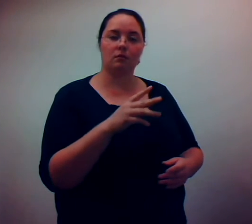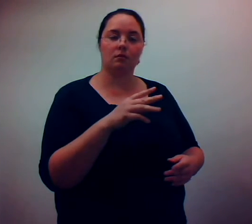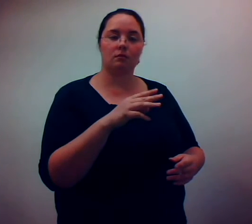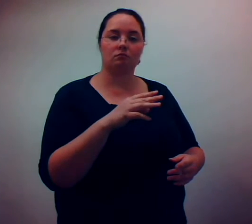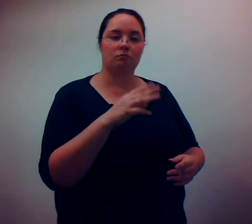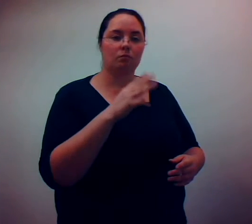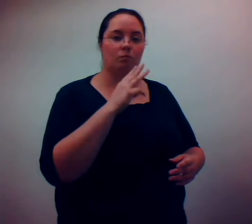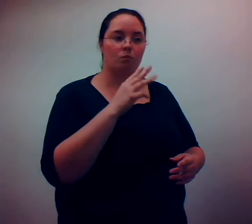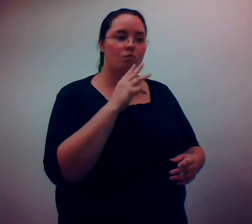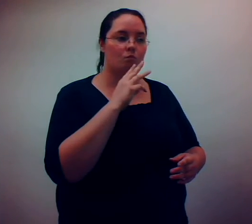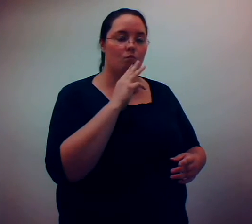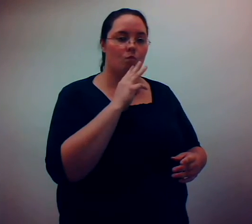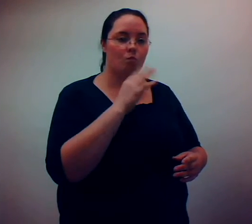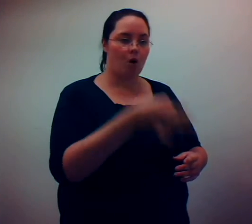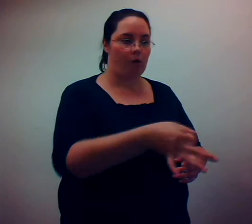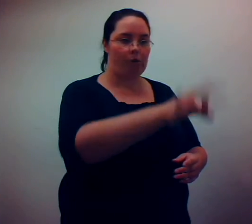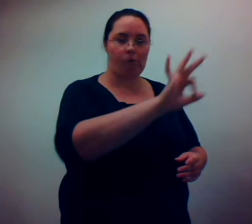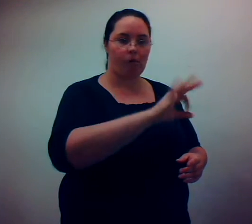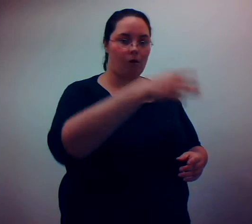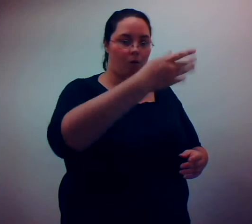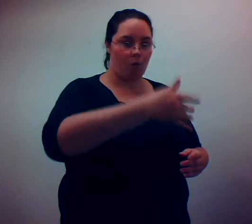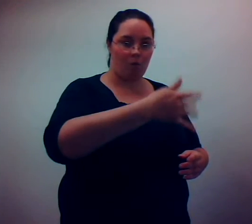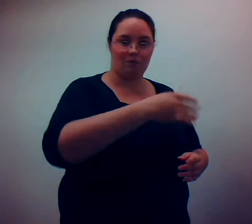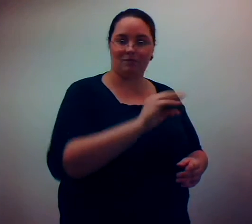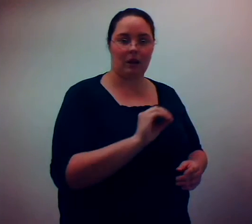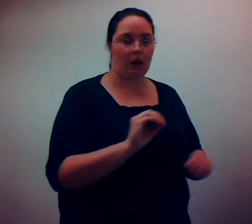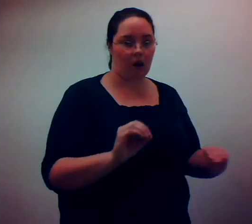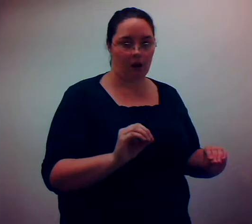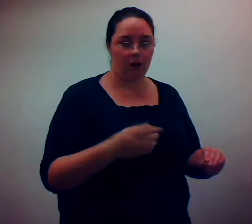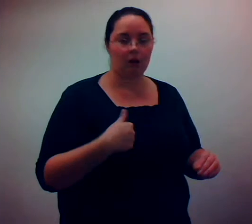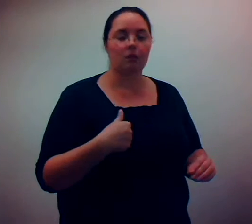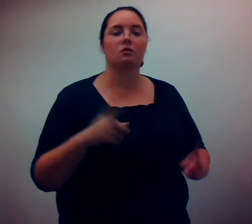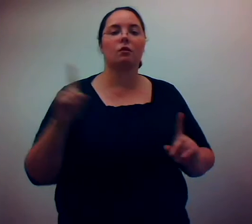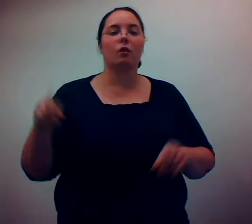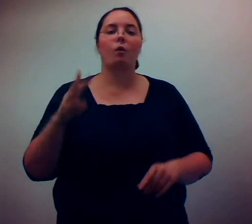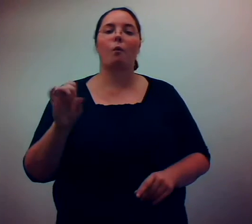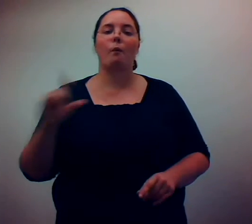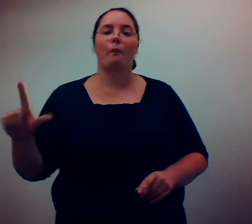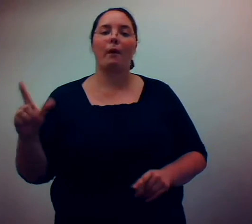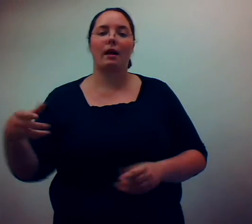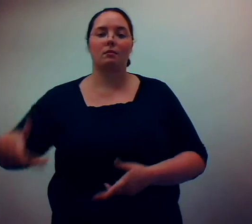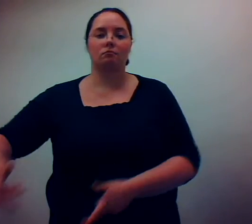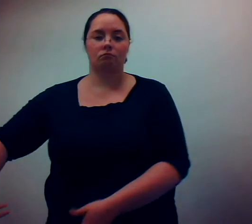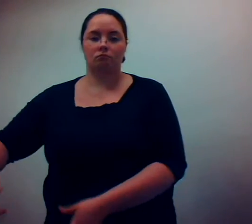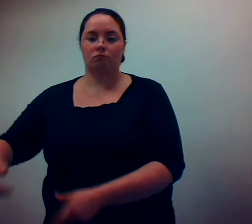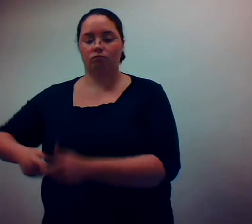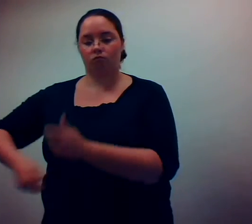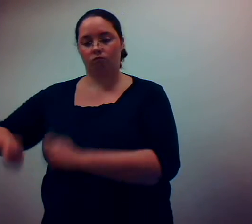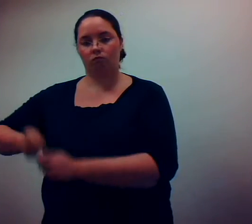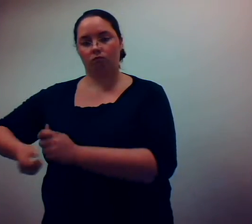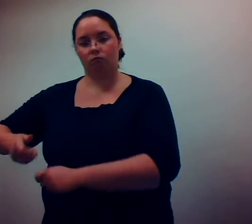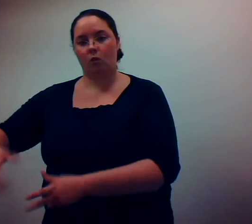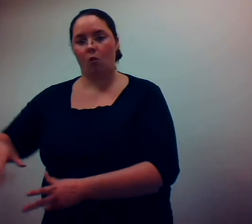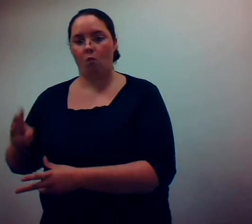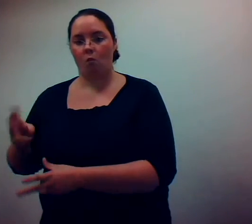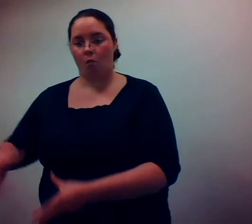At night time, we all had to use the paraffin lamp to light the room, and then a candle we